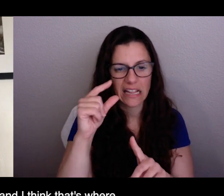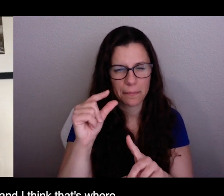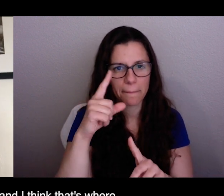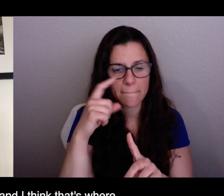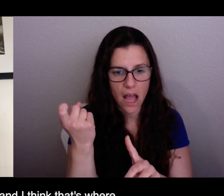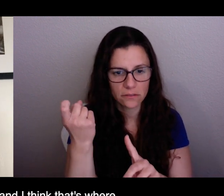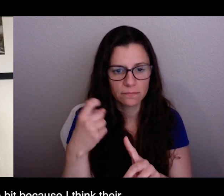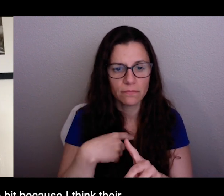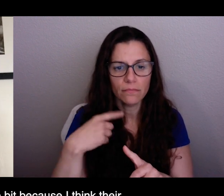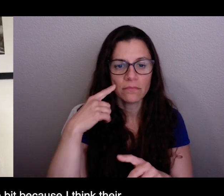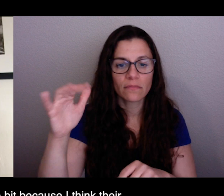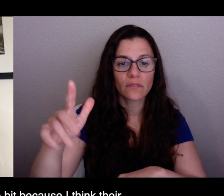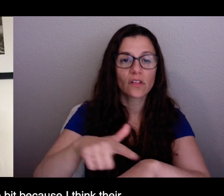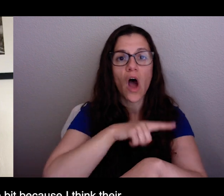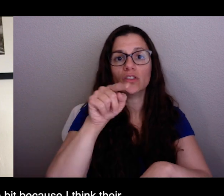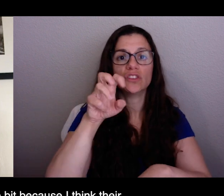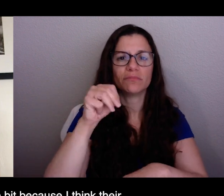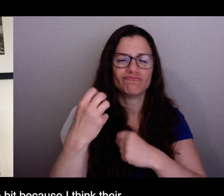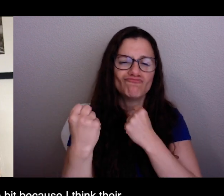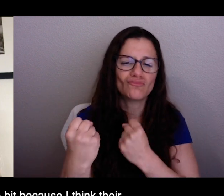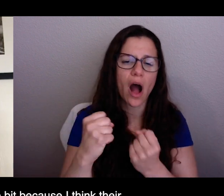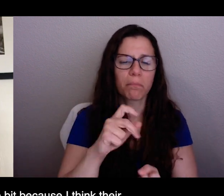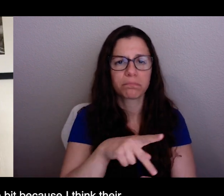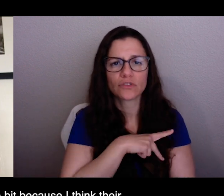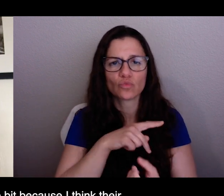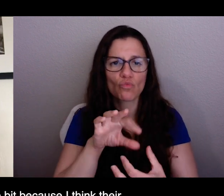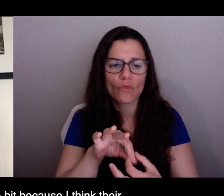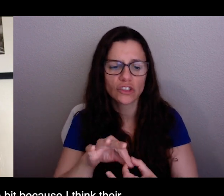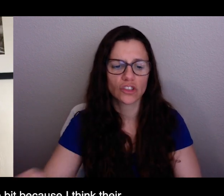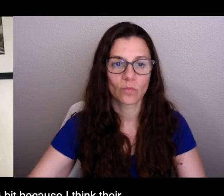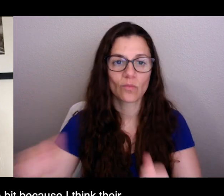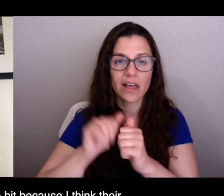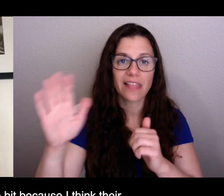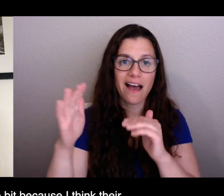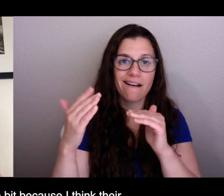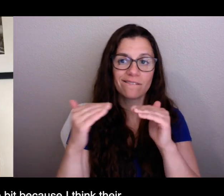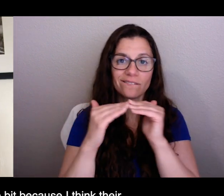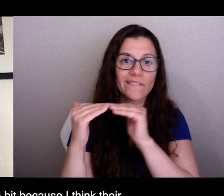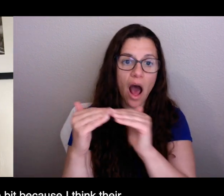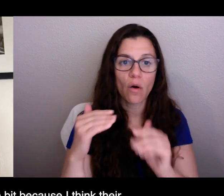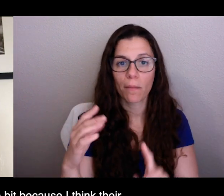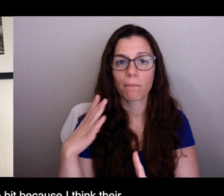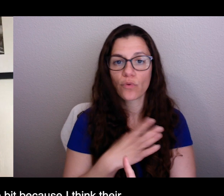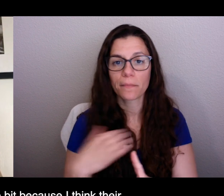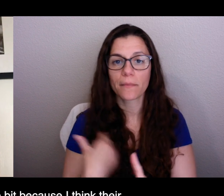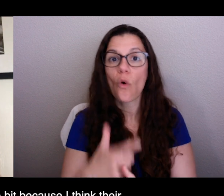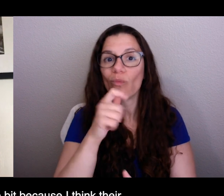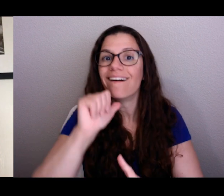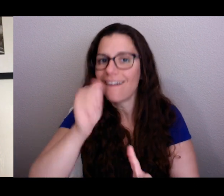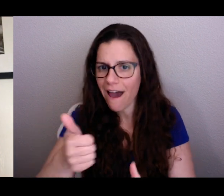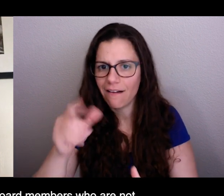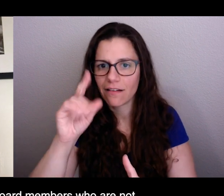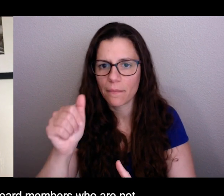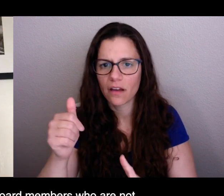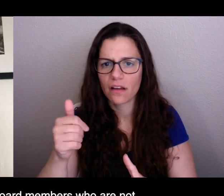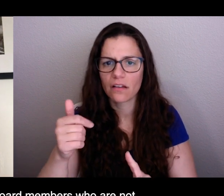culture comes into play a little bit, because I think their long-term strong personal